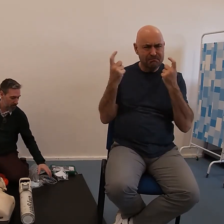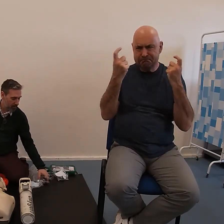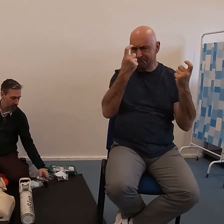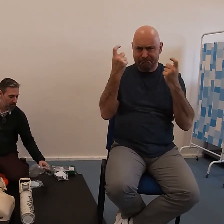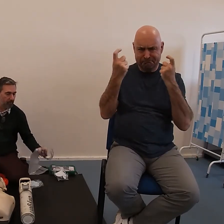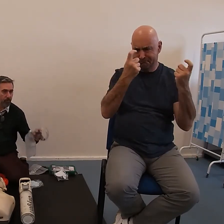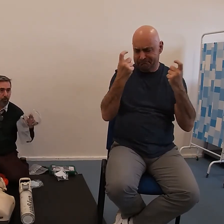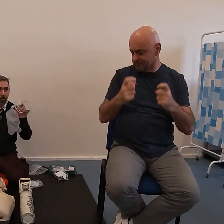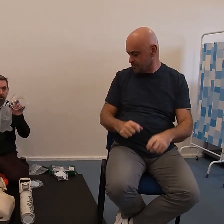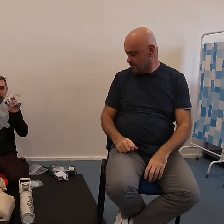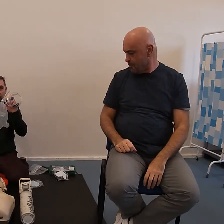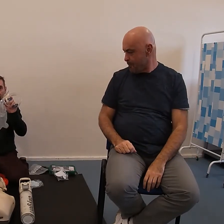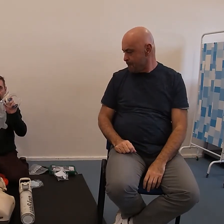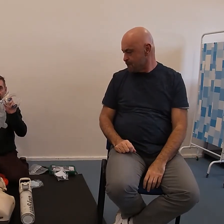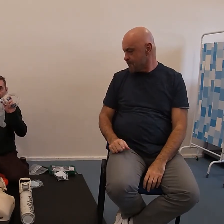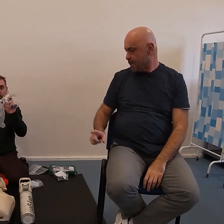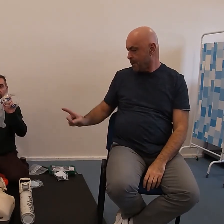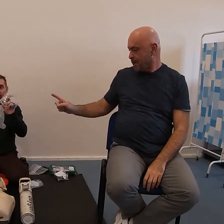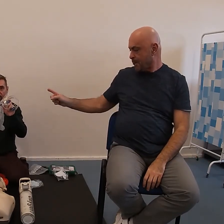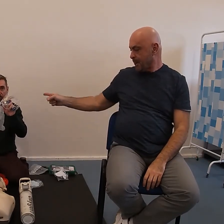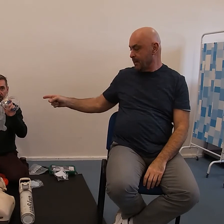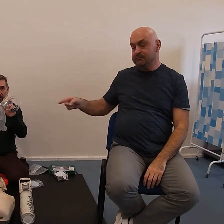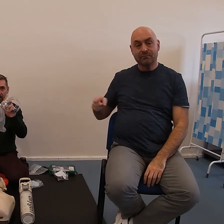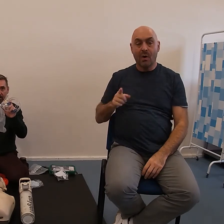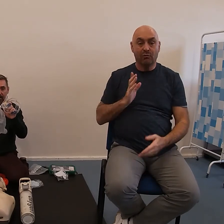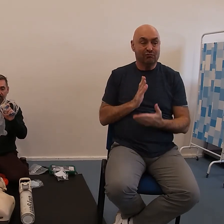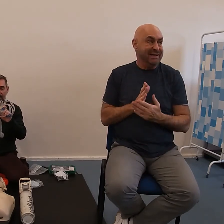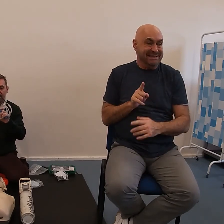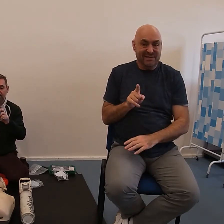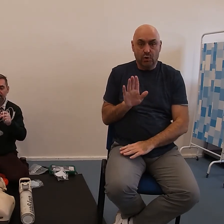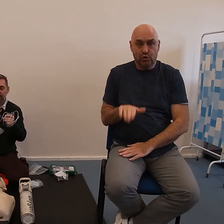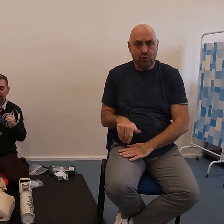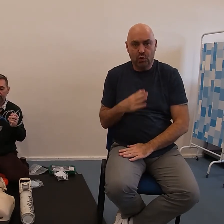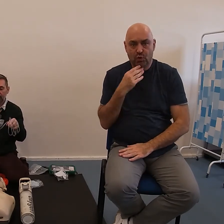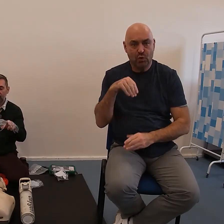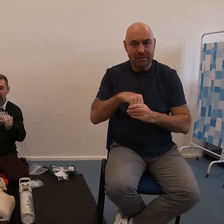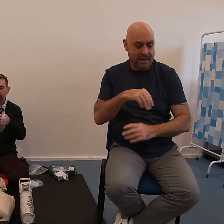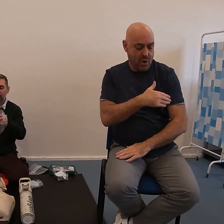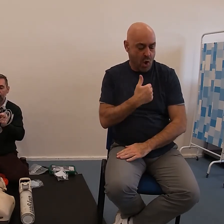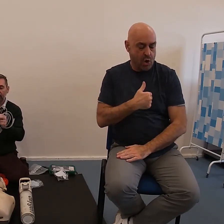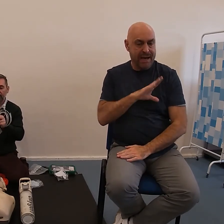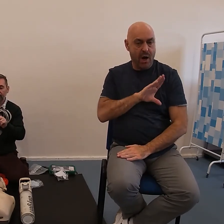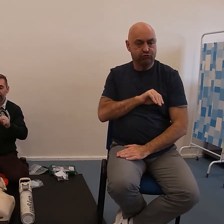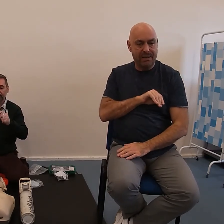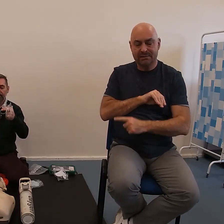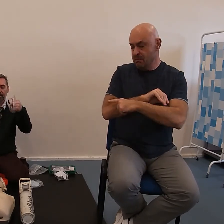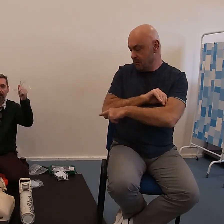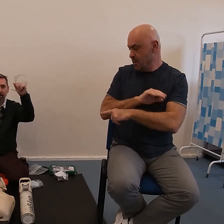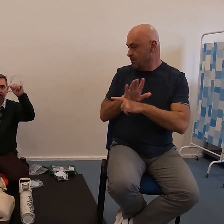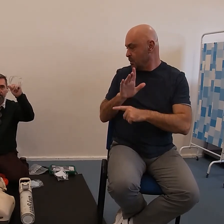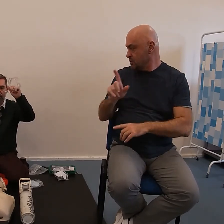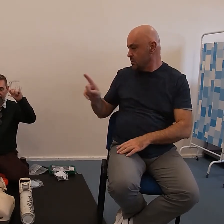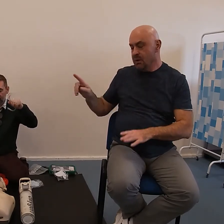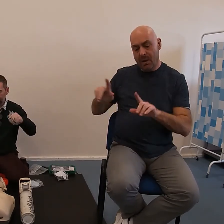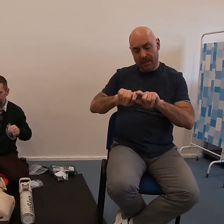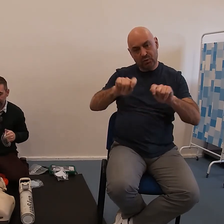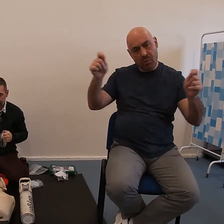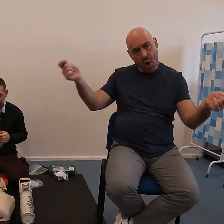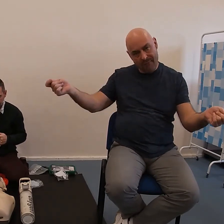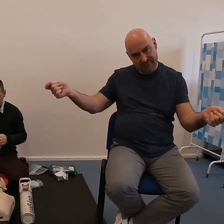box. You go to the mask that you shouldn't use in cardiac arrest because its tubing comes